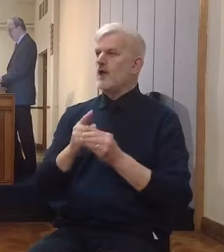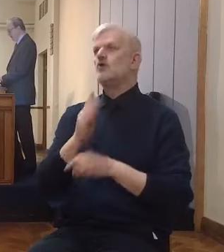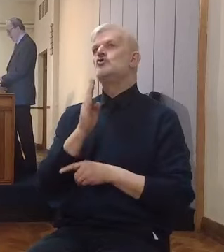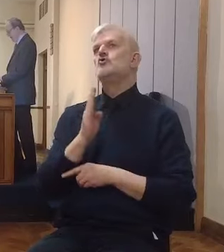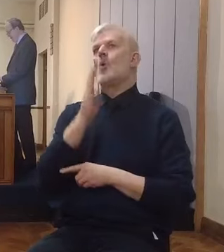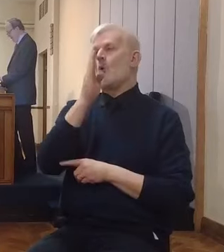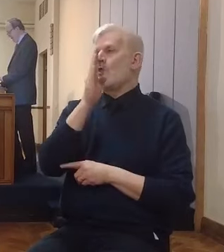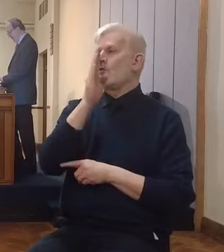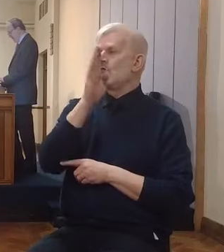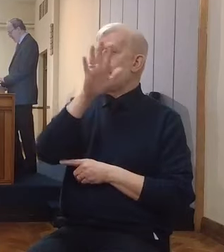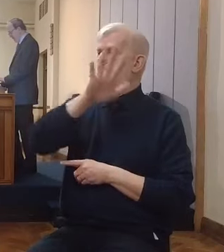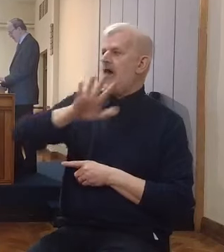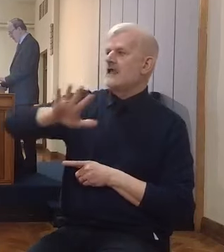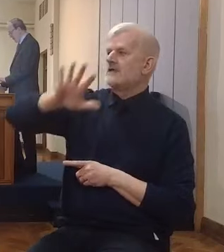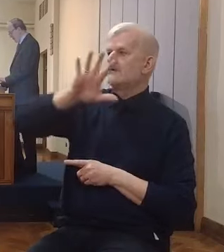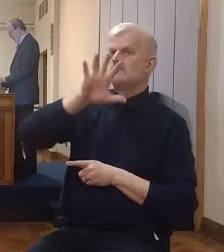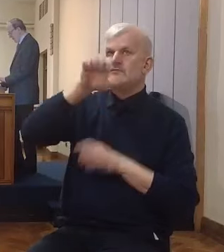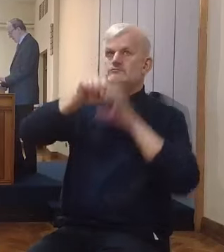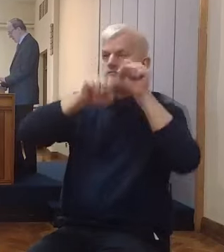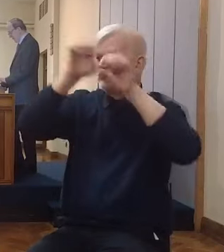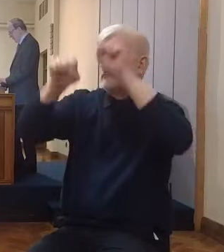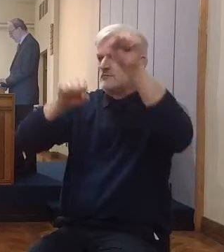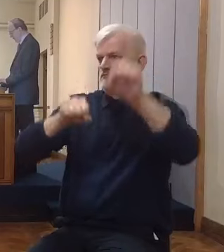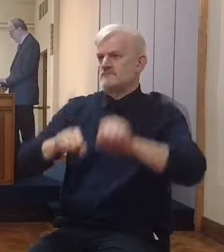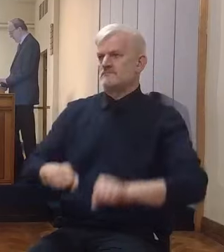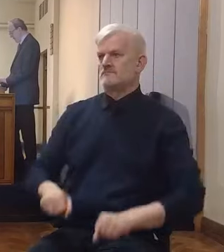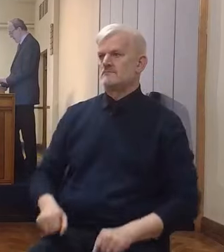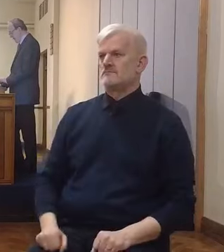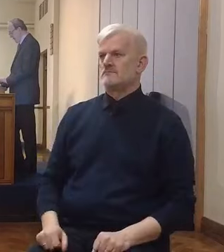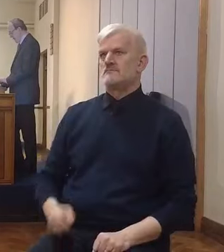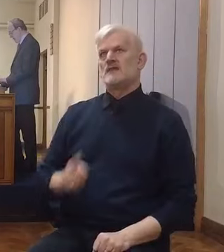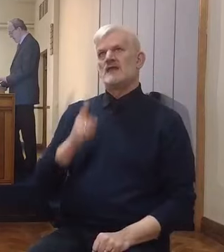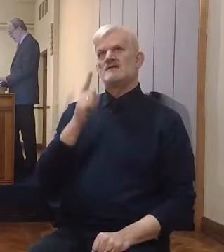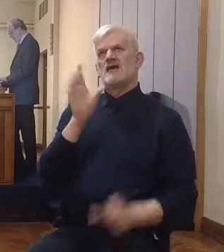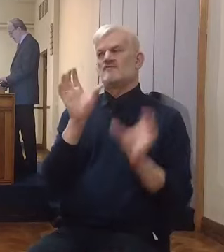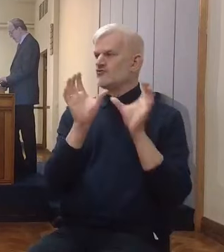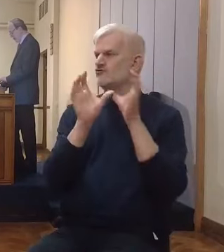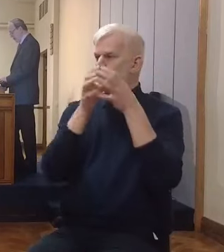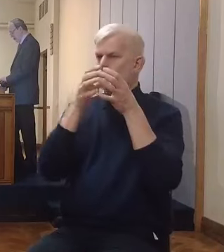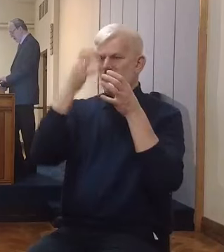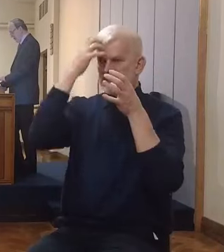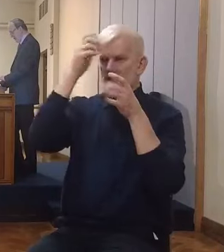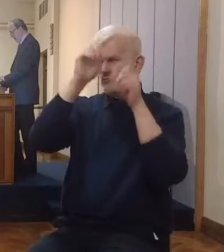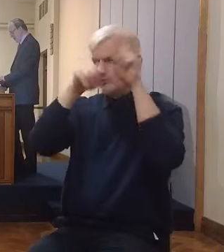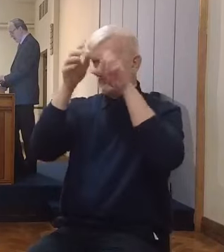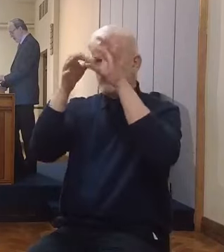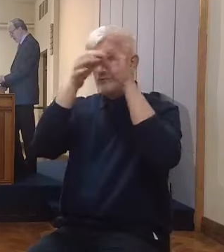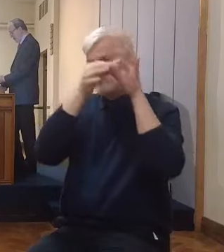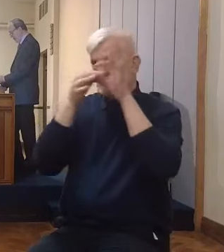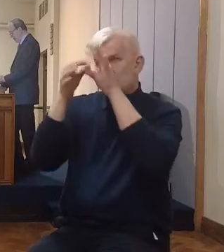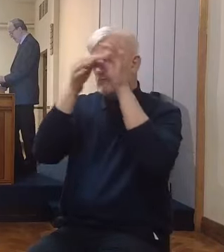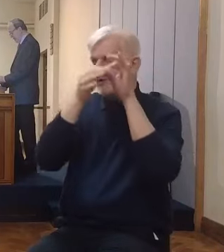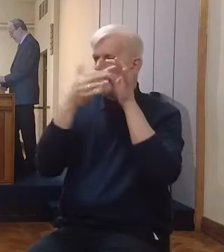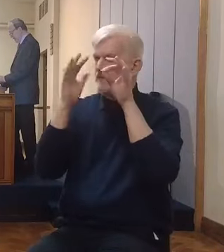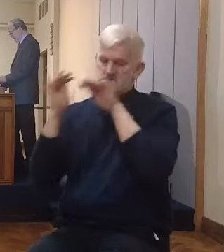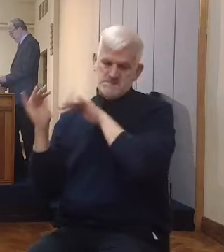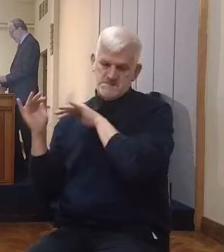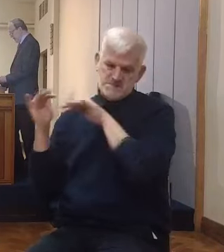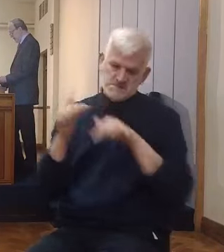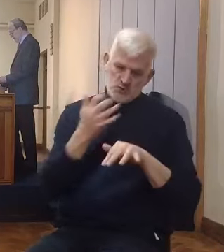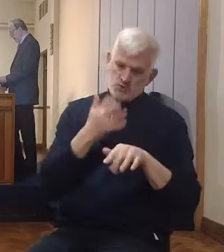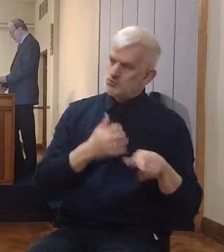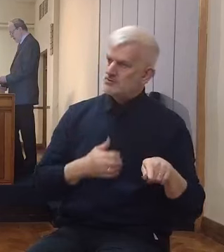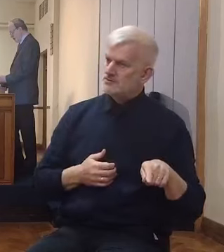the Promised Land, the Northern Confederacy against the children of Israel, and